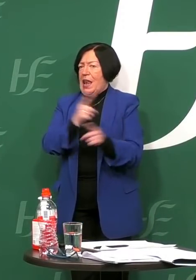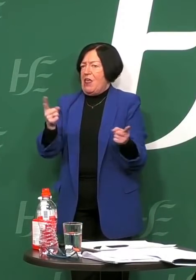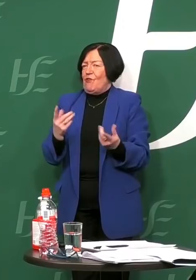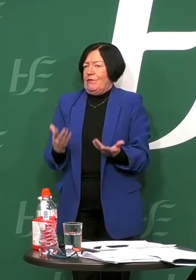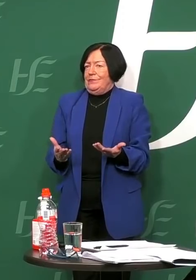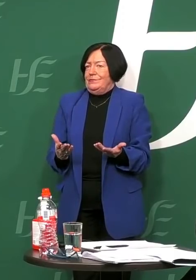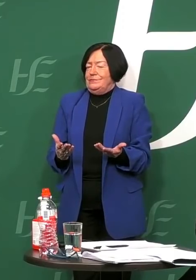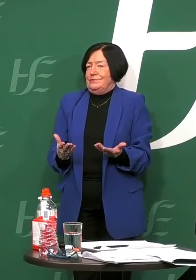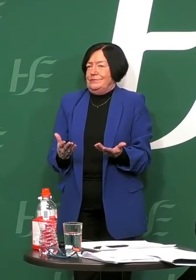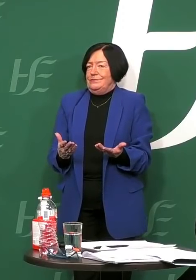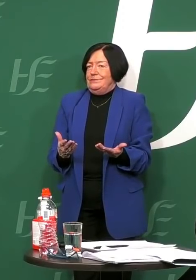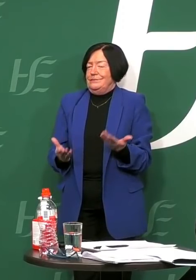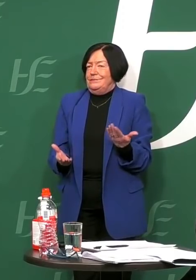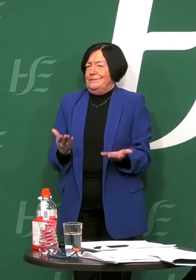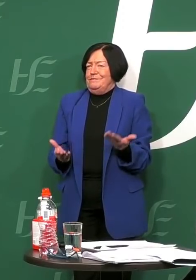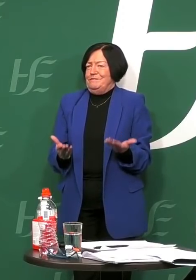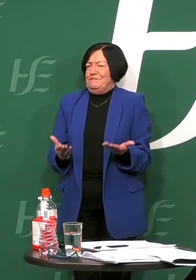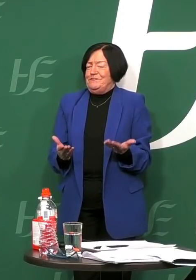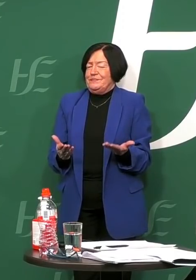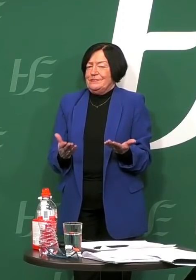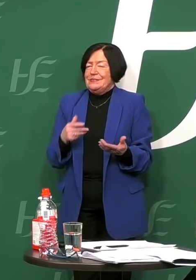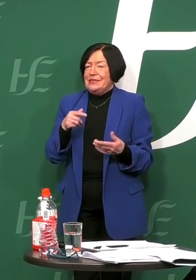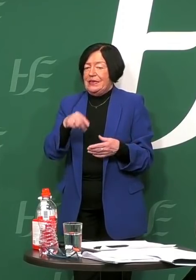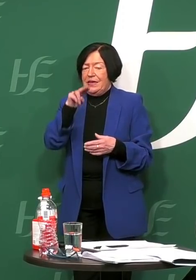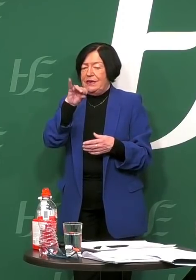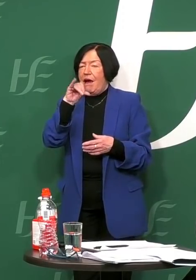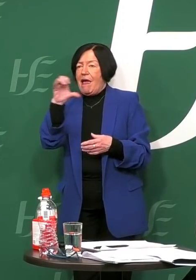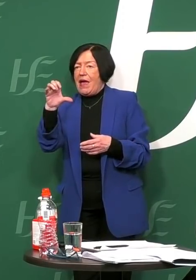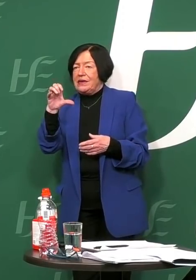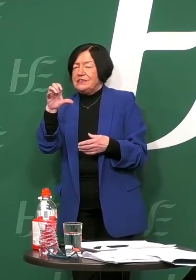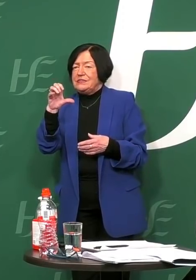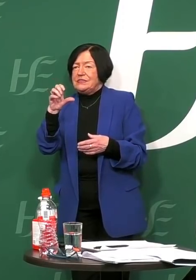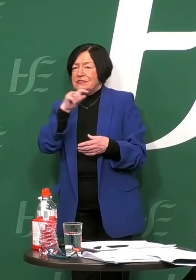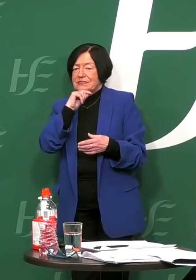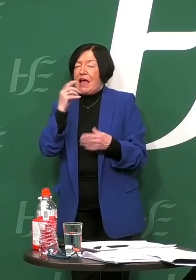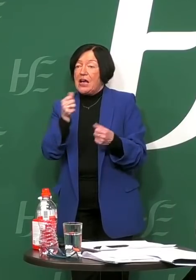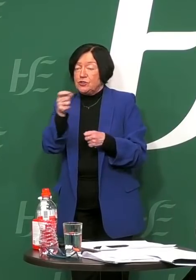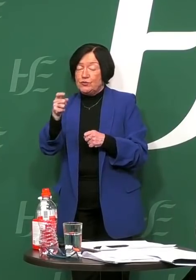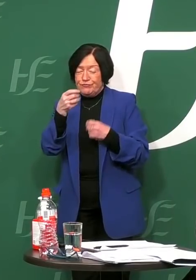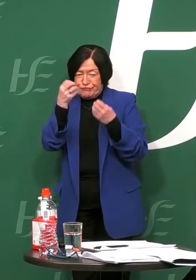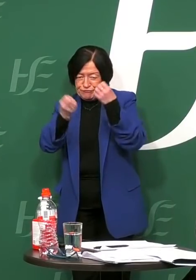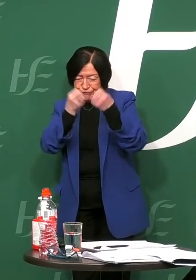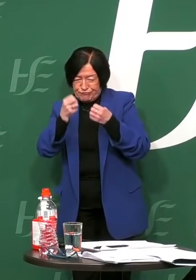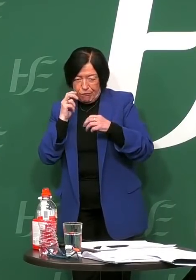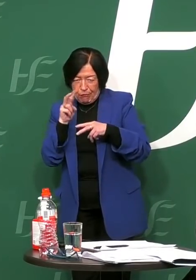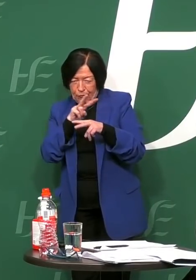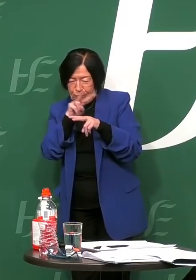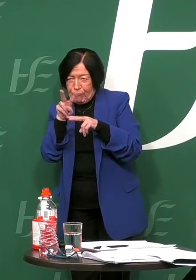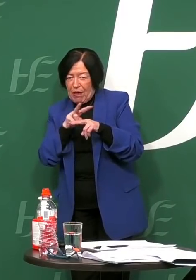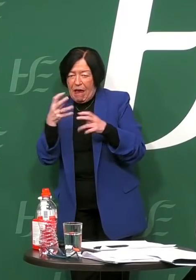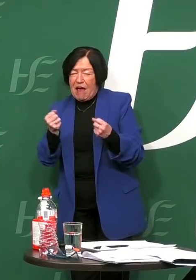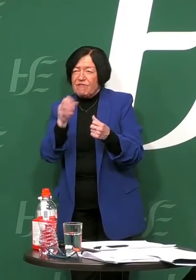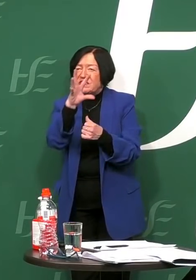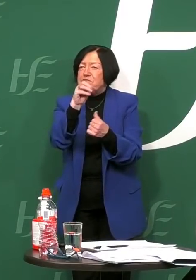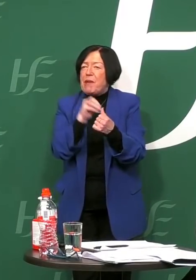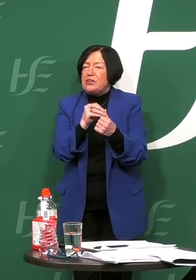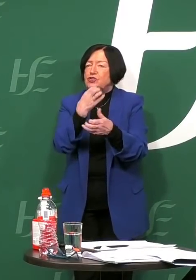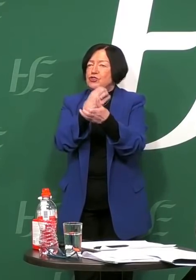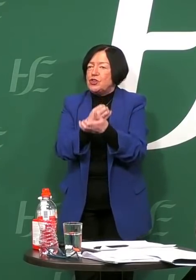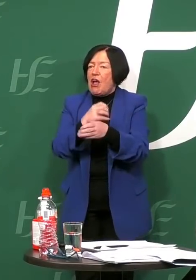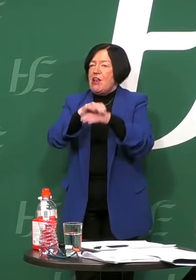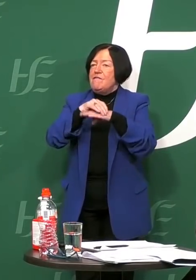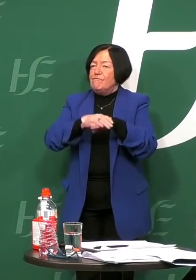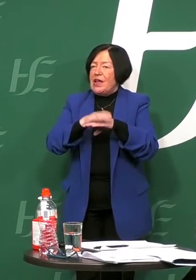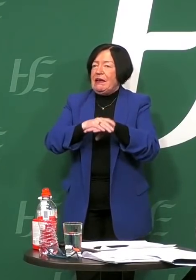that? Will you, obviously the NIAC asked you to look at having special